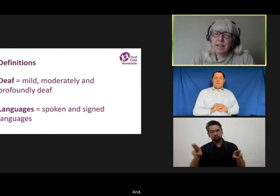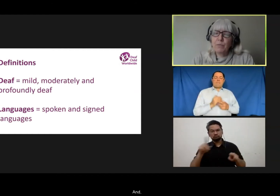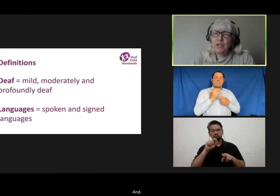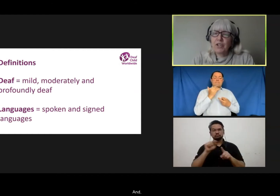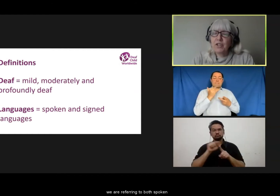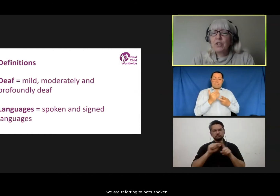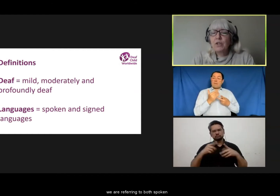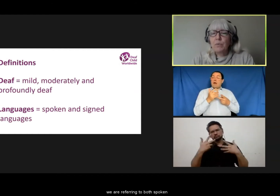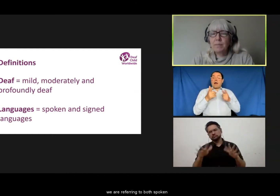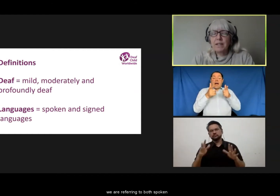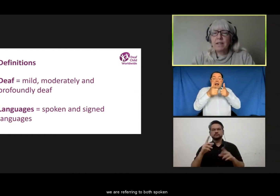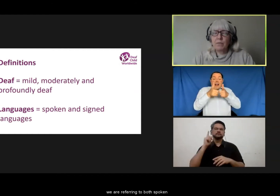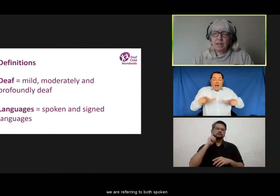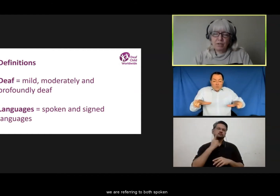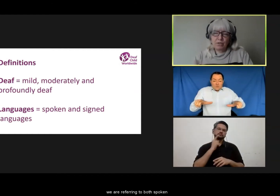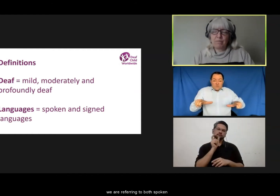to languages,